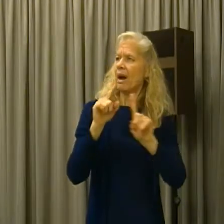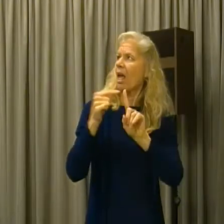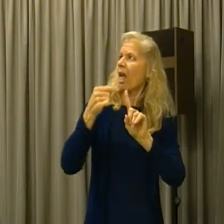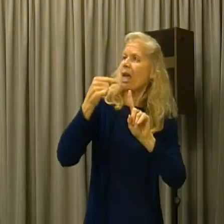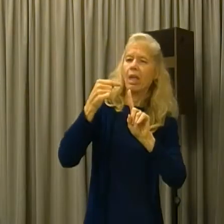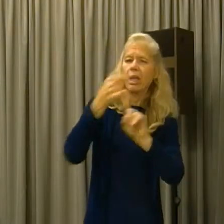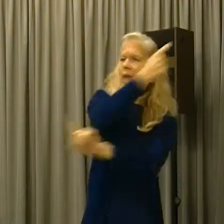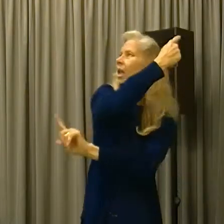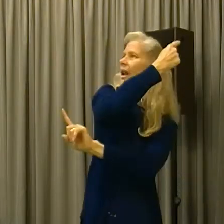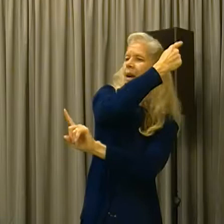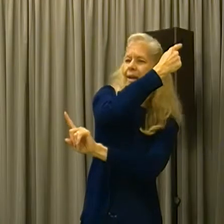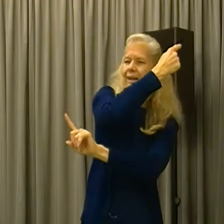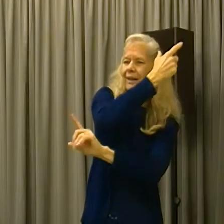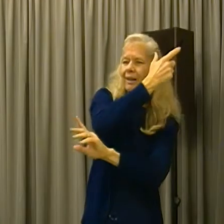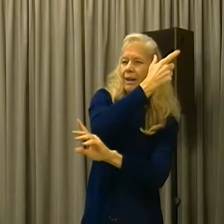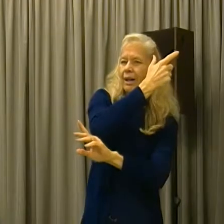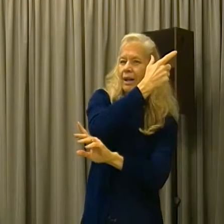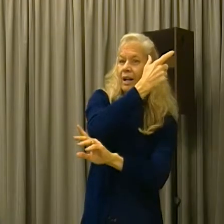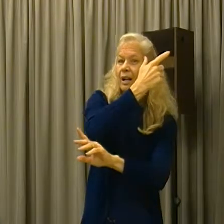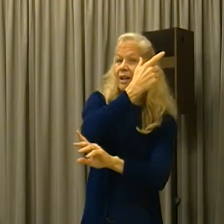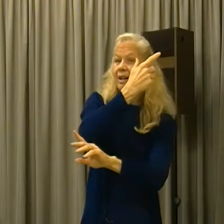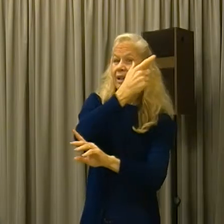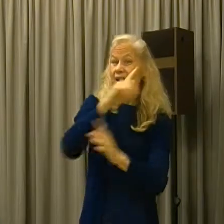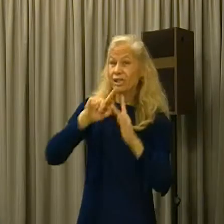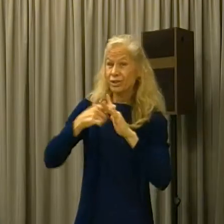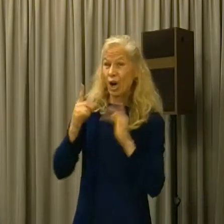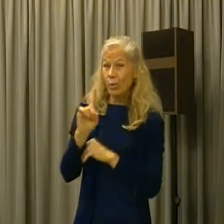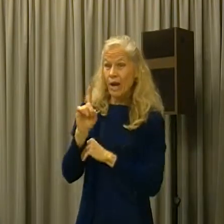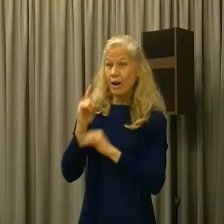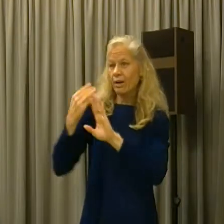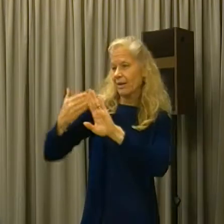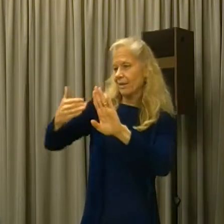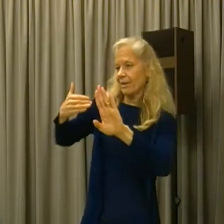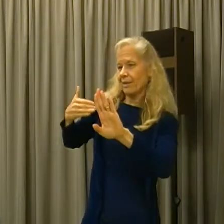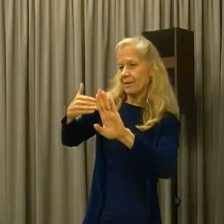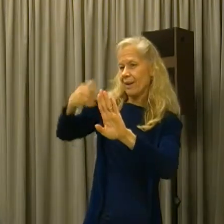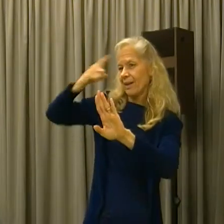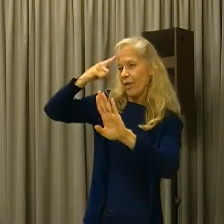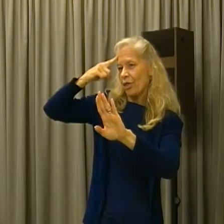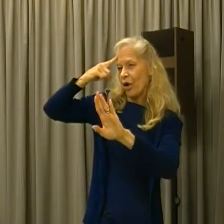life. There's wrong thinking somewhere in our life.